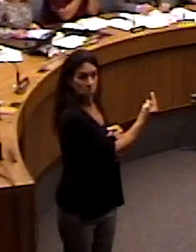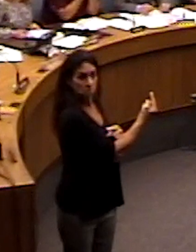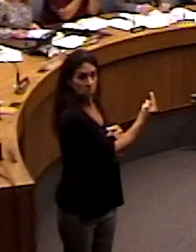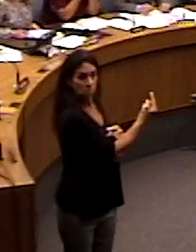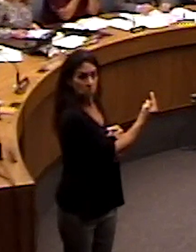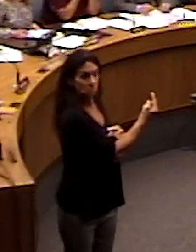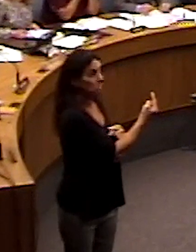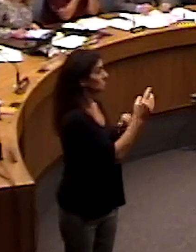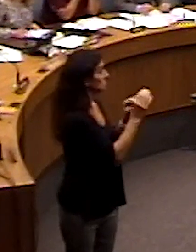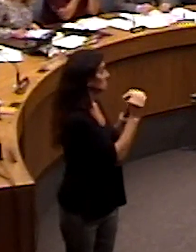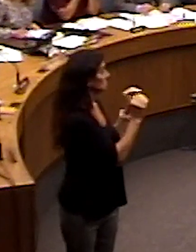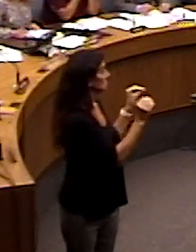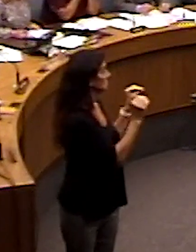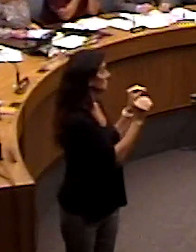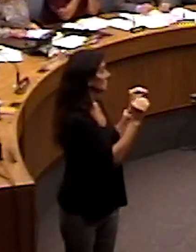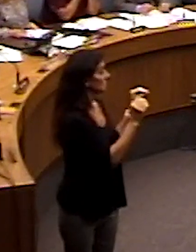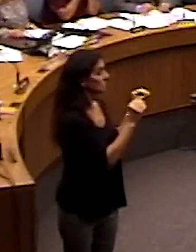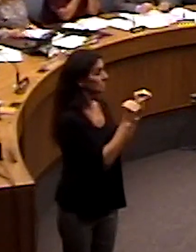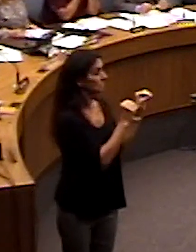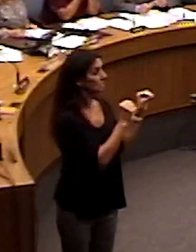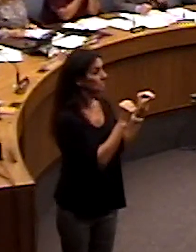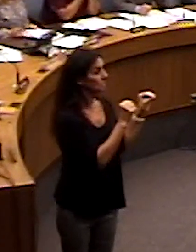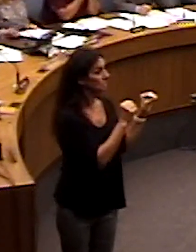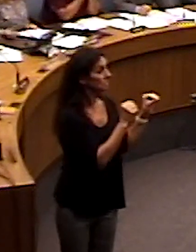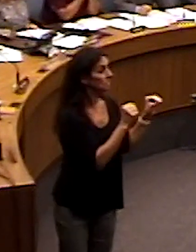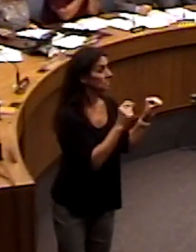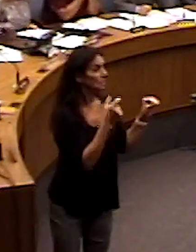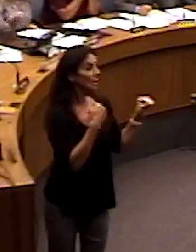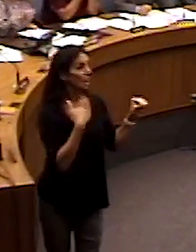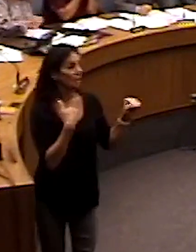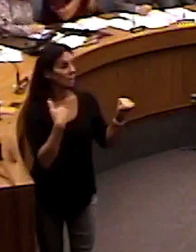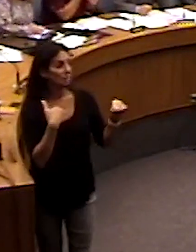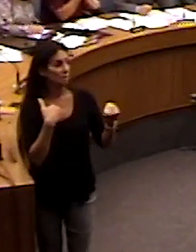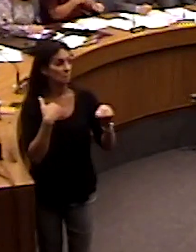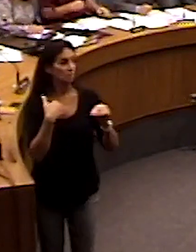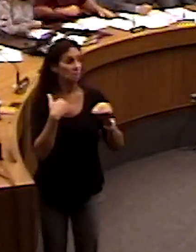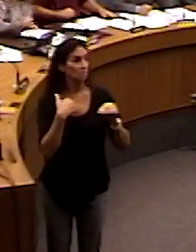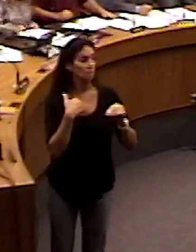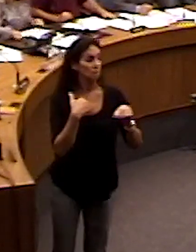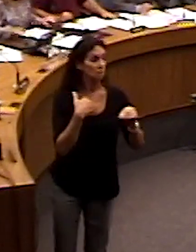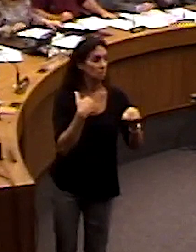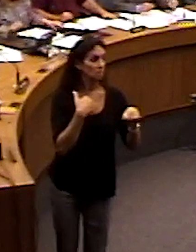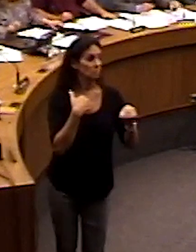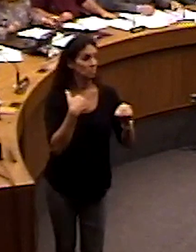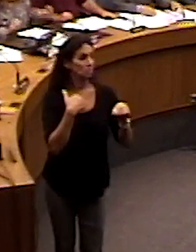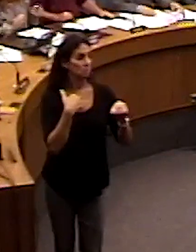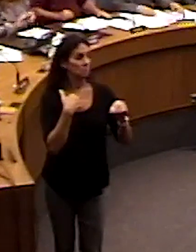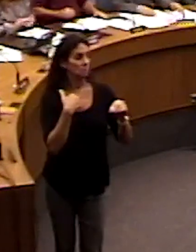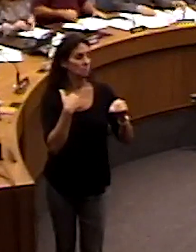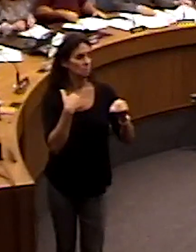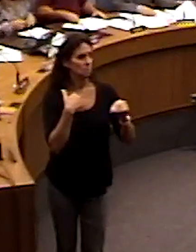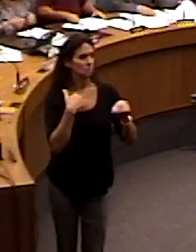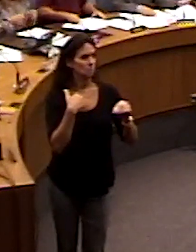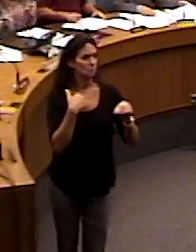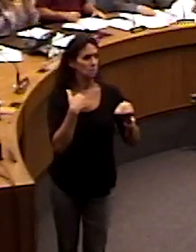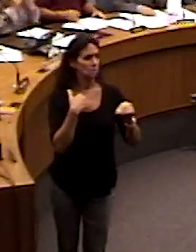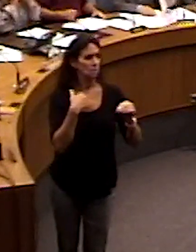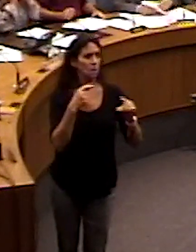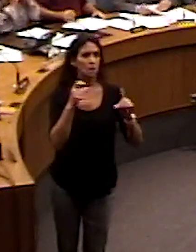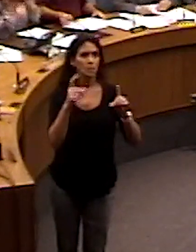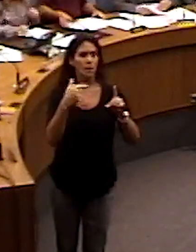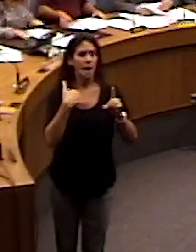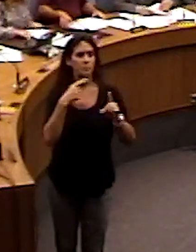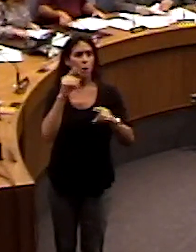Seeing none, can I have a motion to close? Motion. Thank you. Can I have a second? I'll second it. Thank you. Okay, we